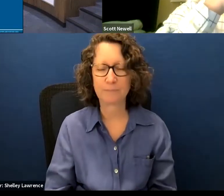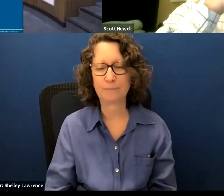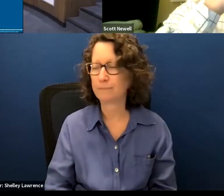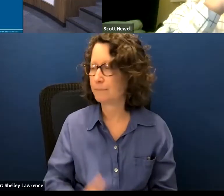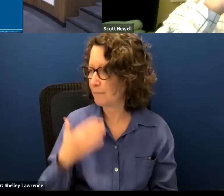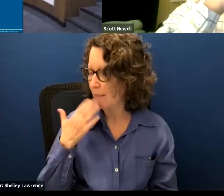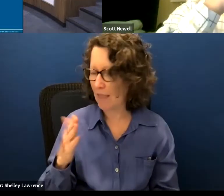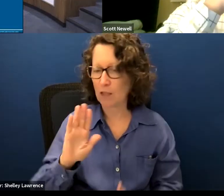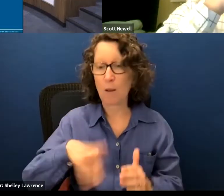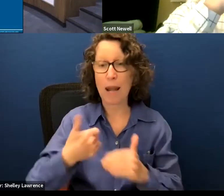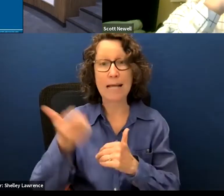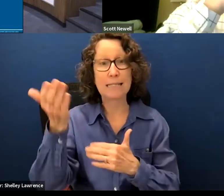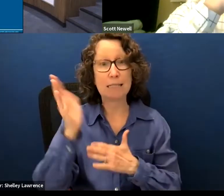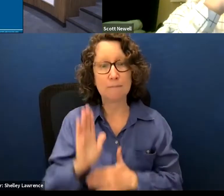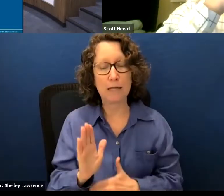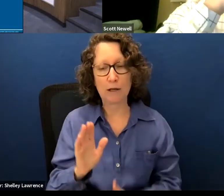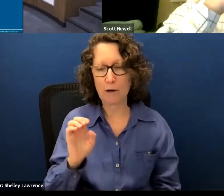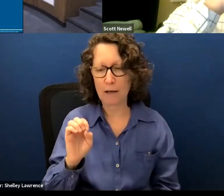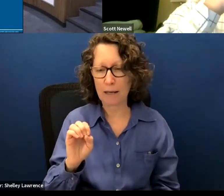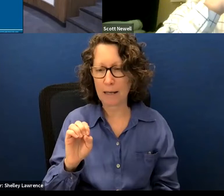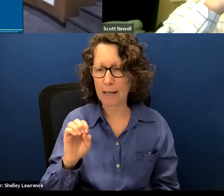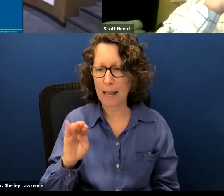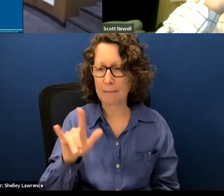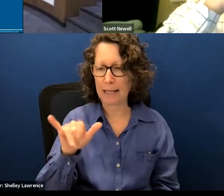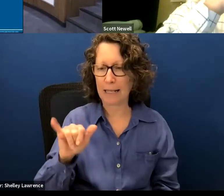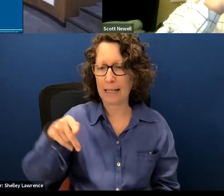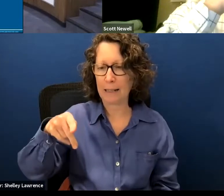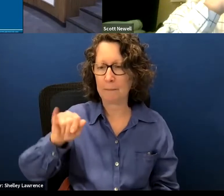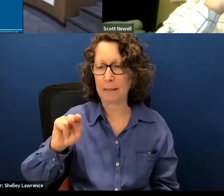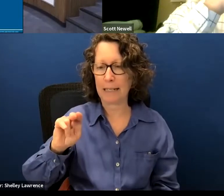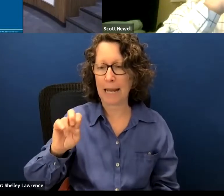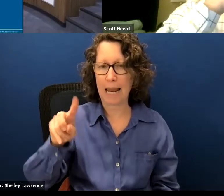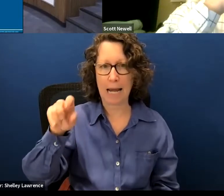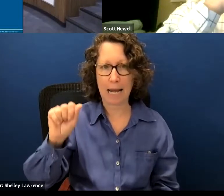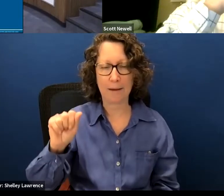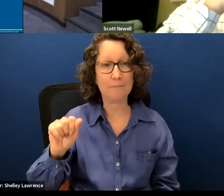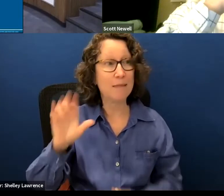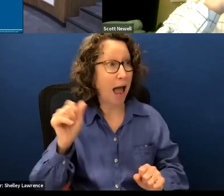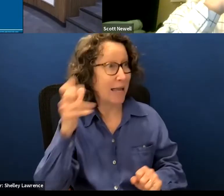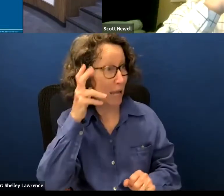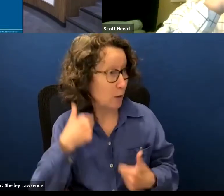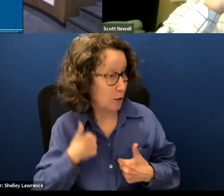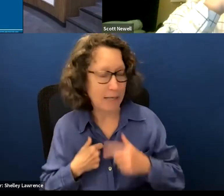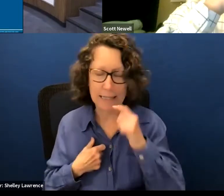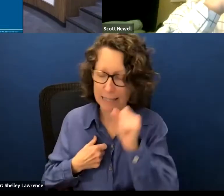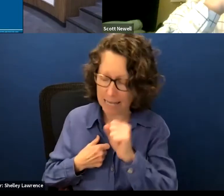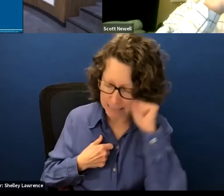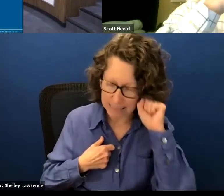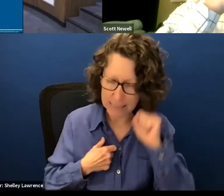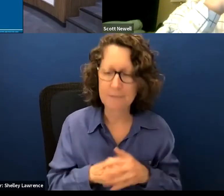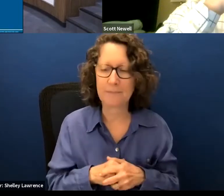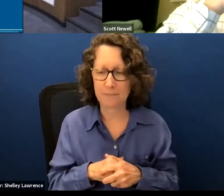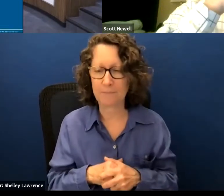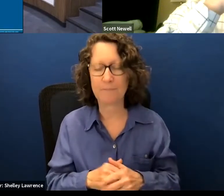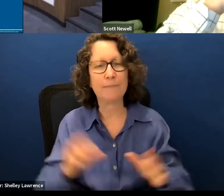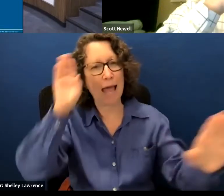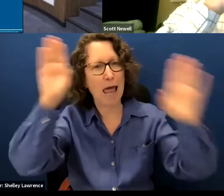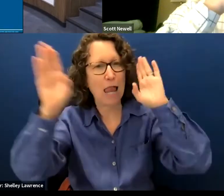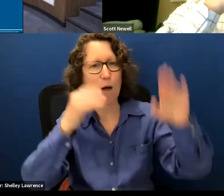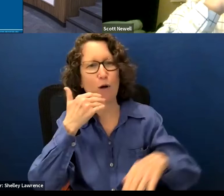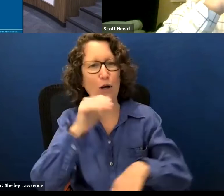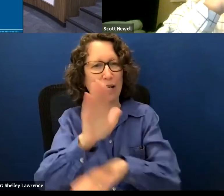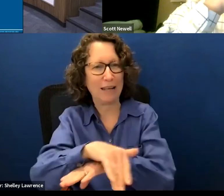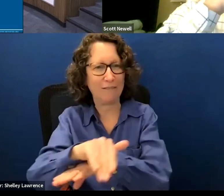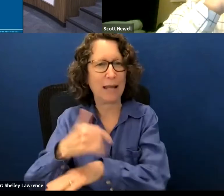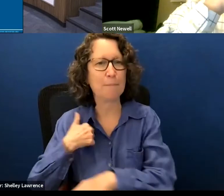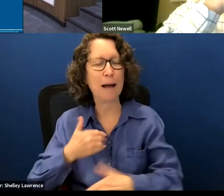Thank you. Next speaker is Emily Pineda. Hi, can you hear me? Yes. Greetings and good evening.